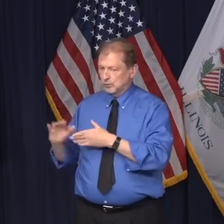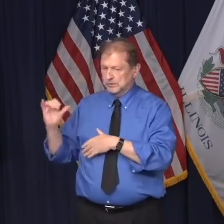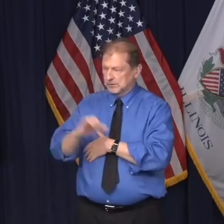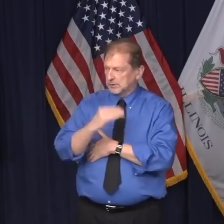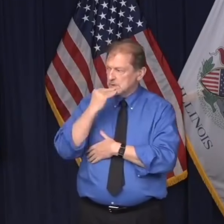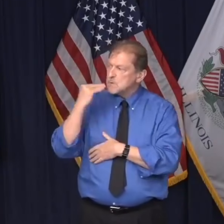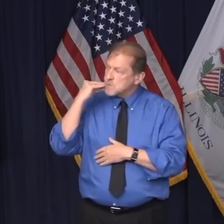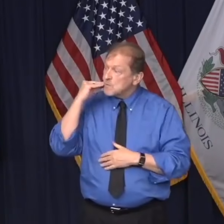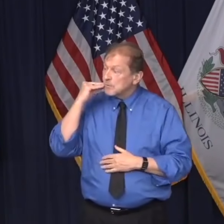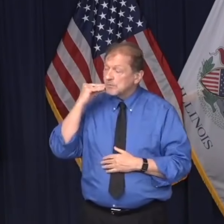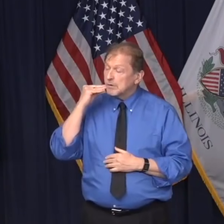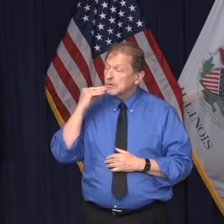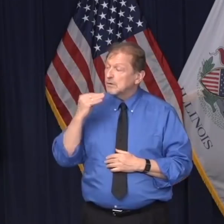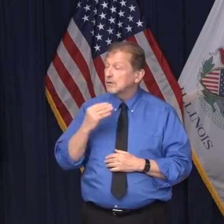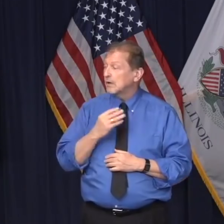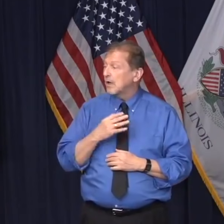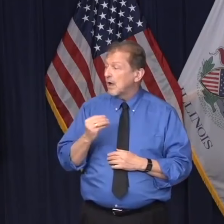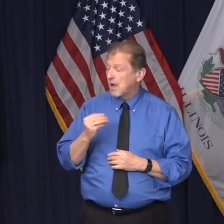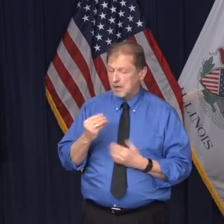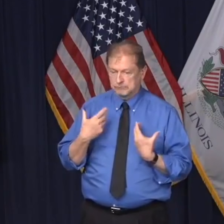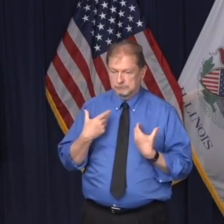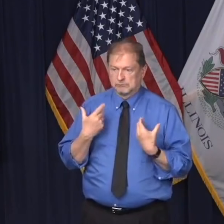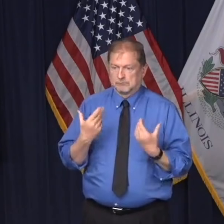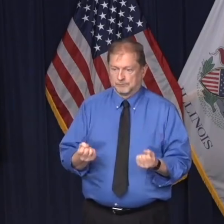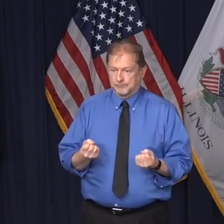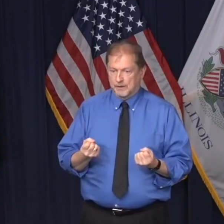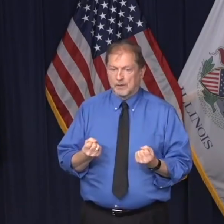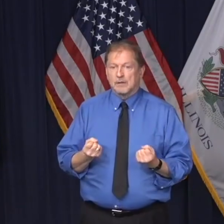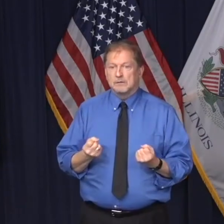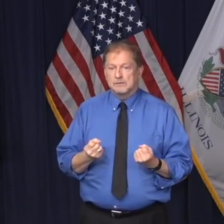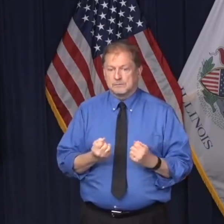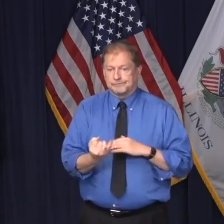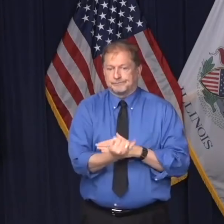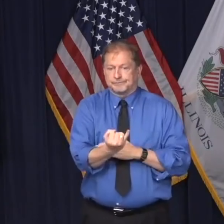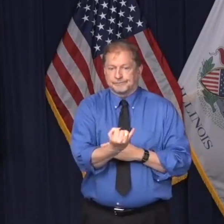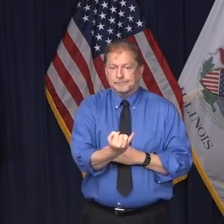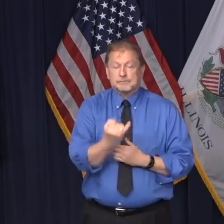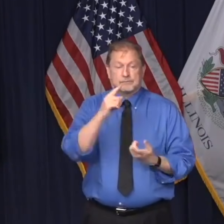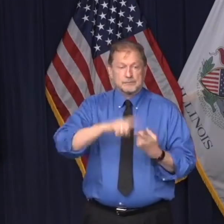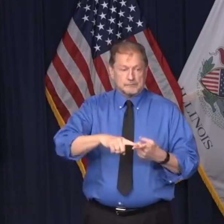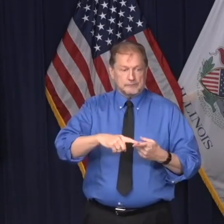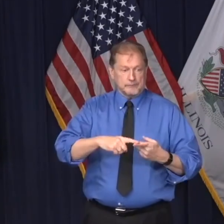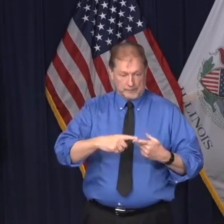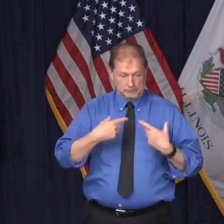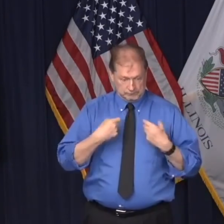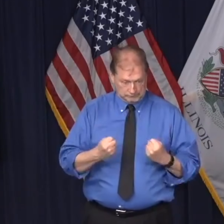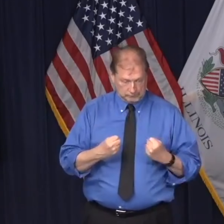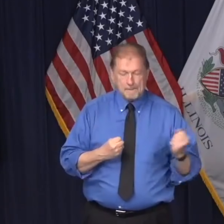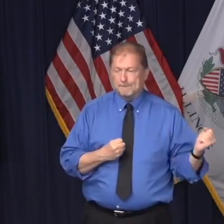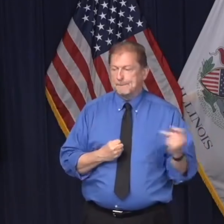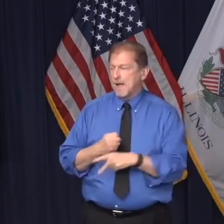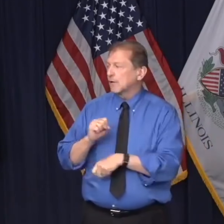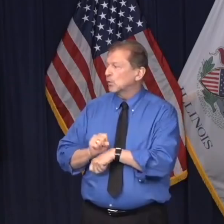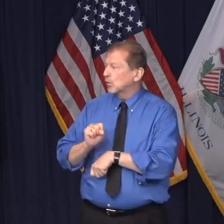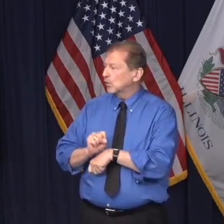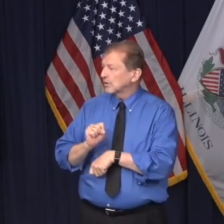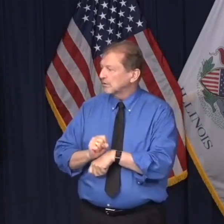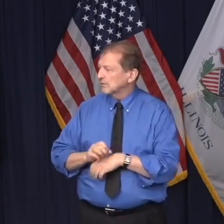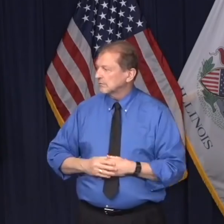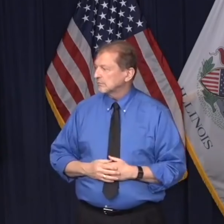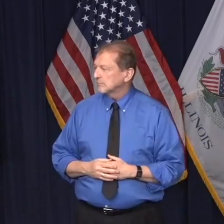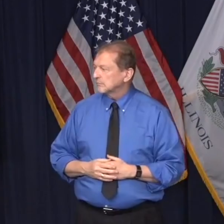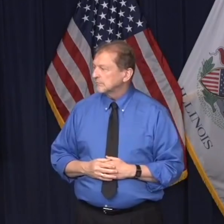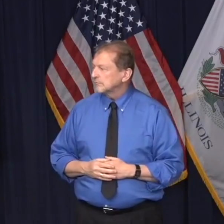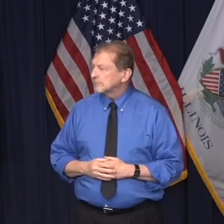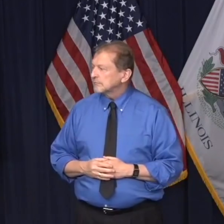home and recover or isolate until they're considered, free of COVID.